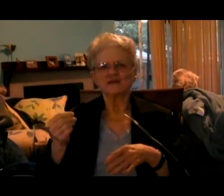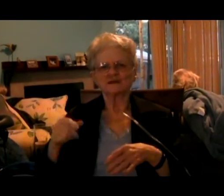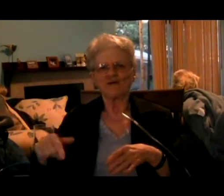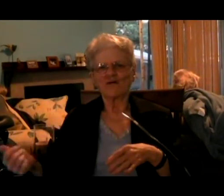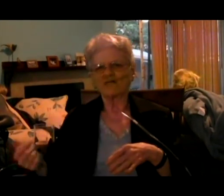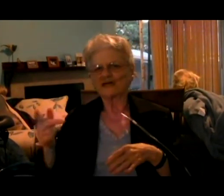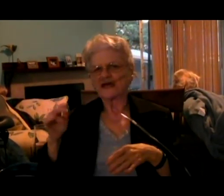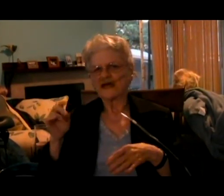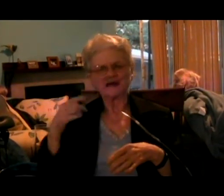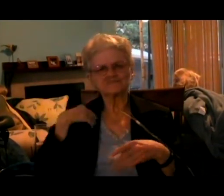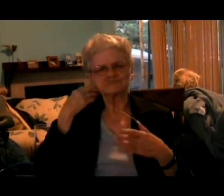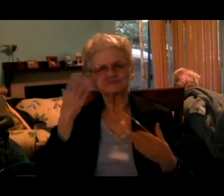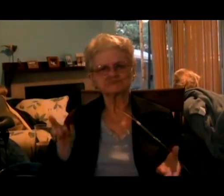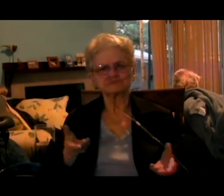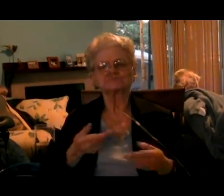to her. He was a really cute dog. I liked him.